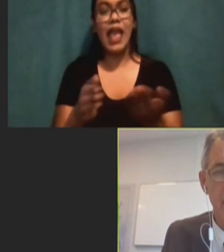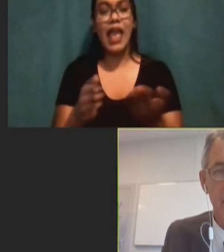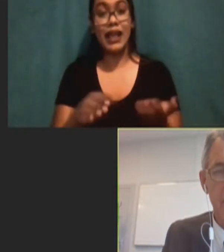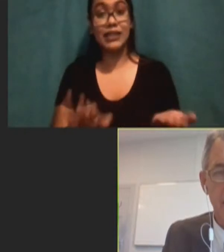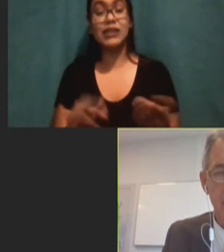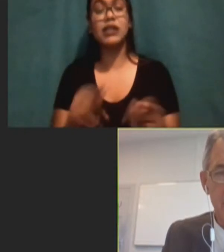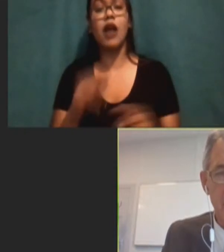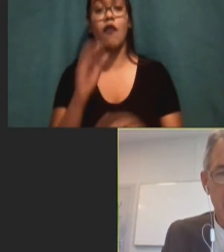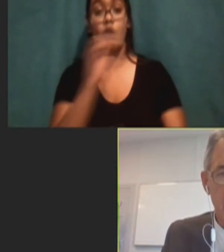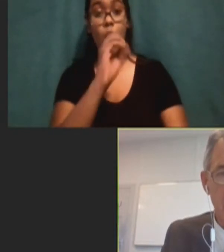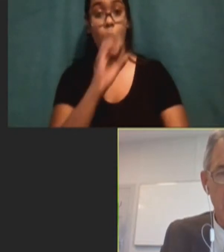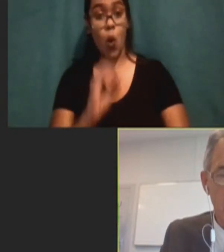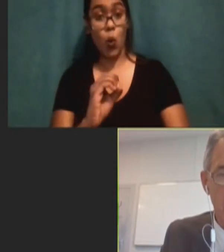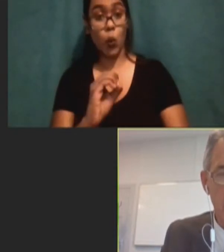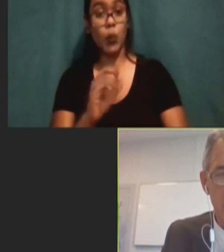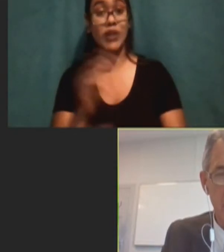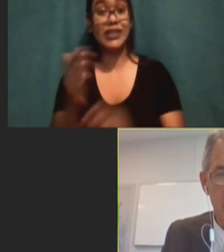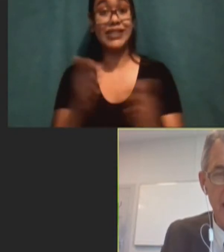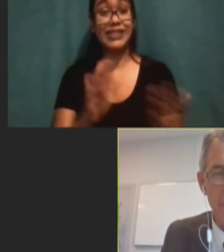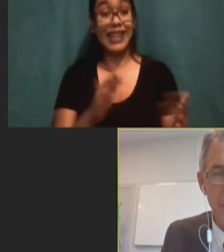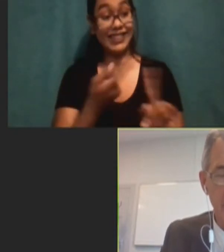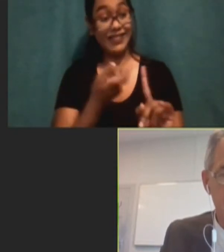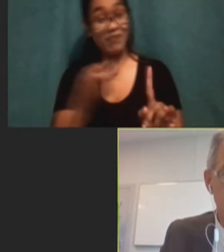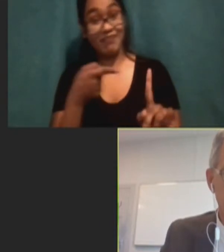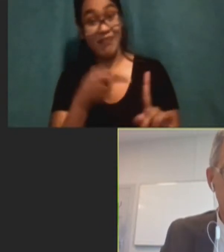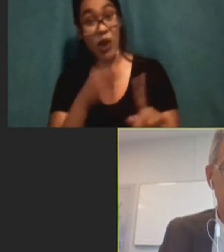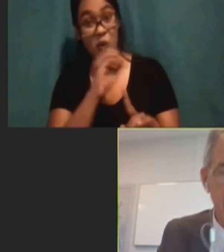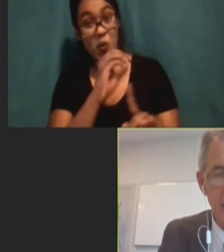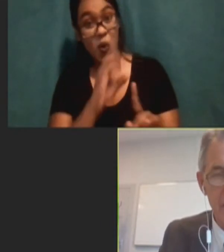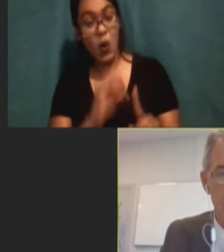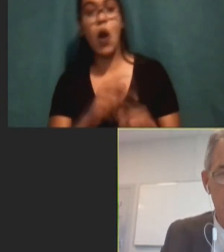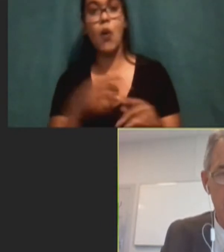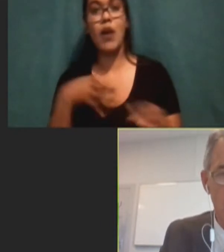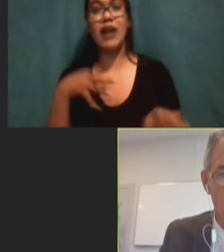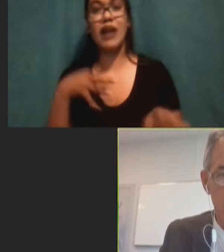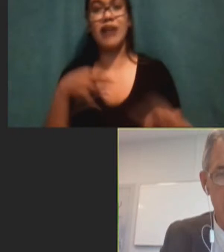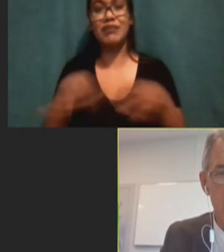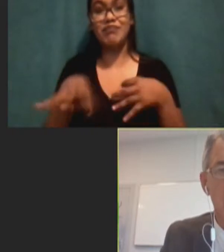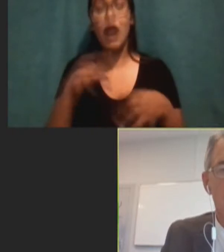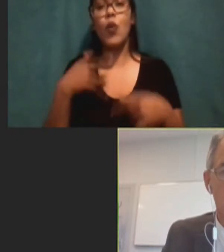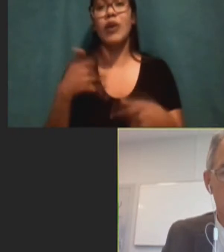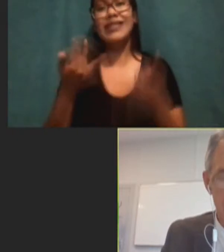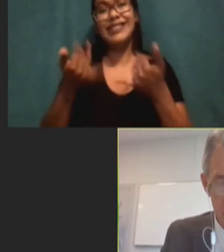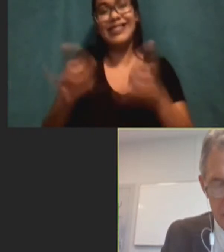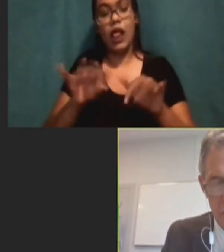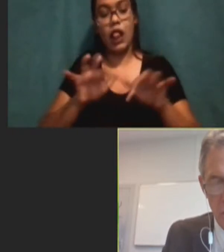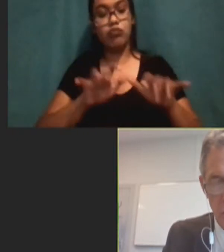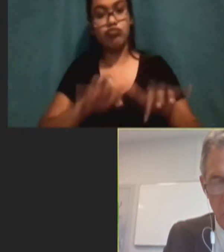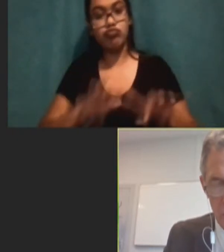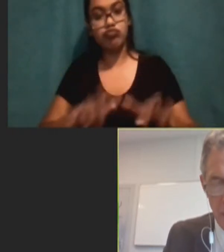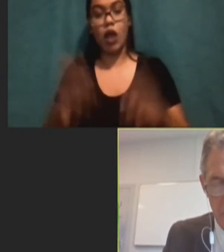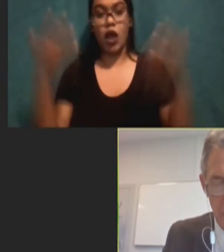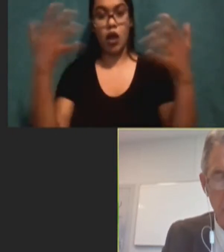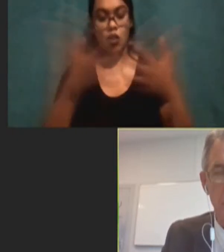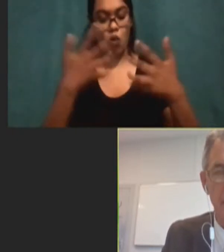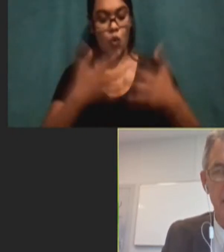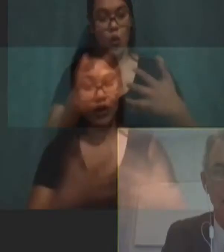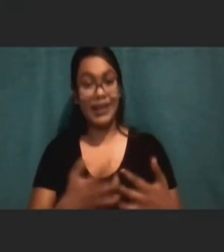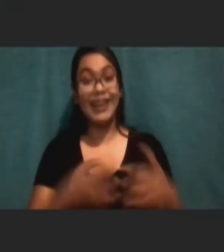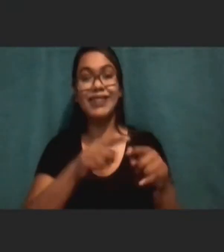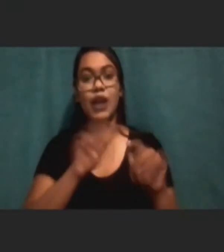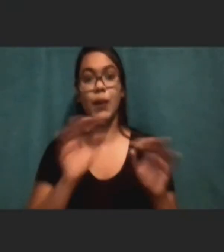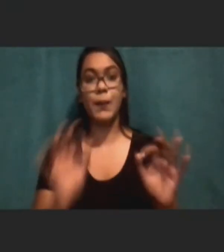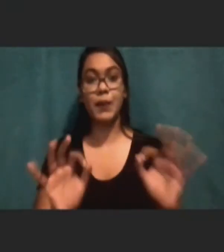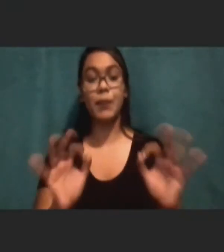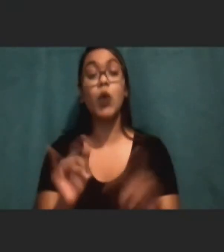explained, that we are still typing and getting an indication of which of the diseases are caused by Omicron, but